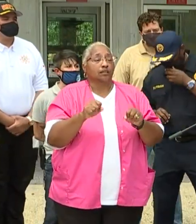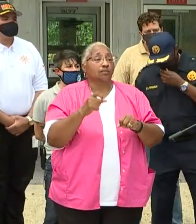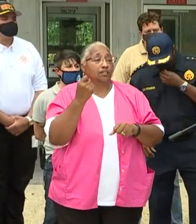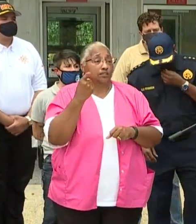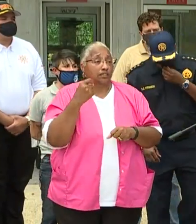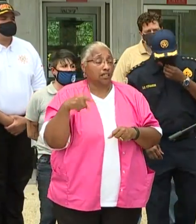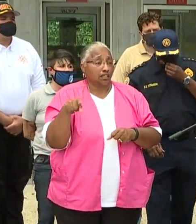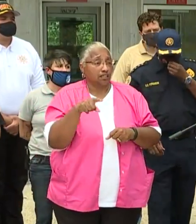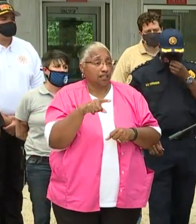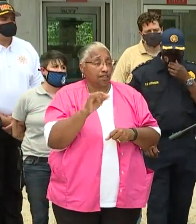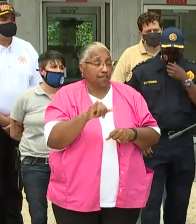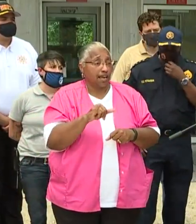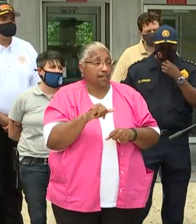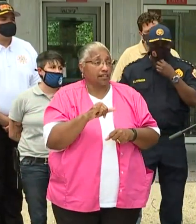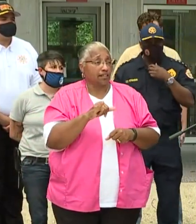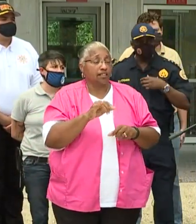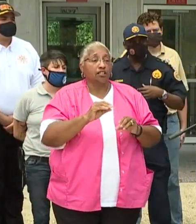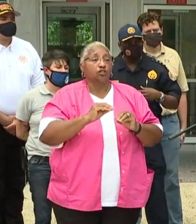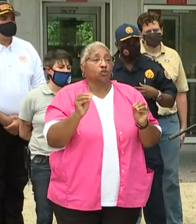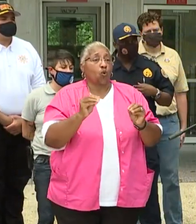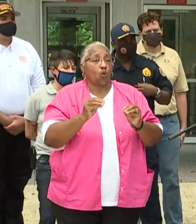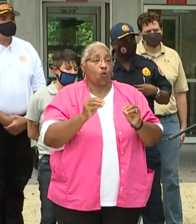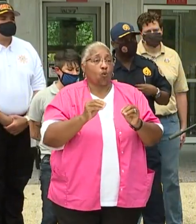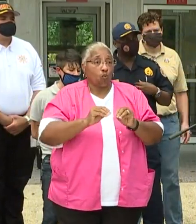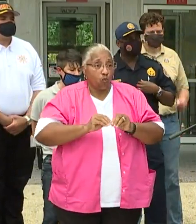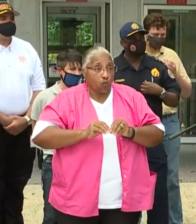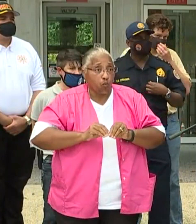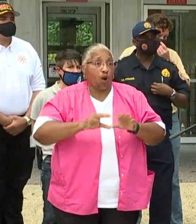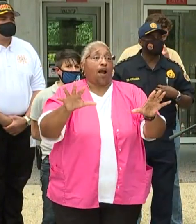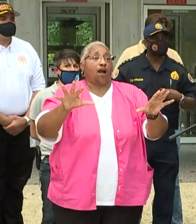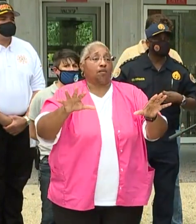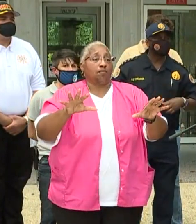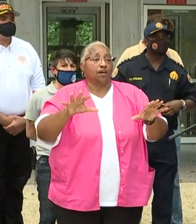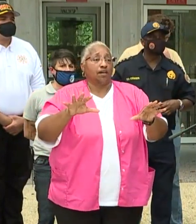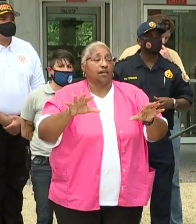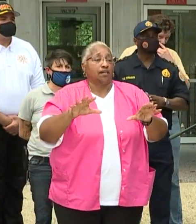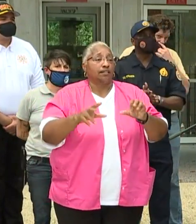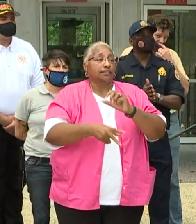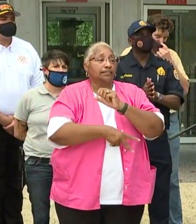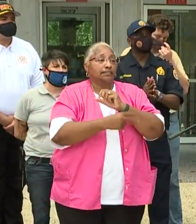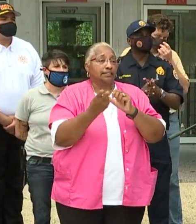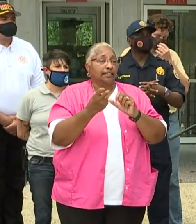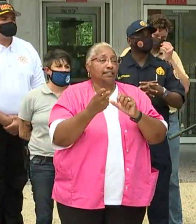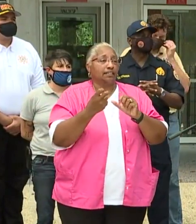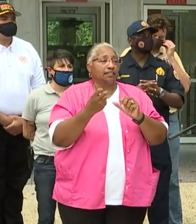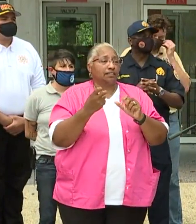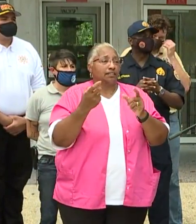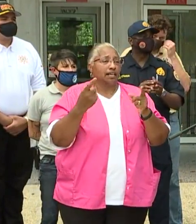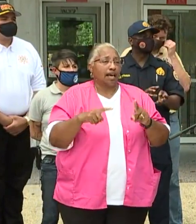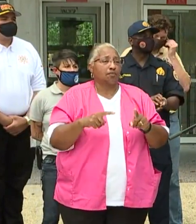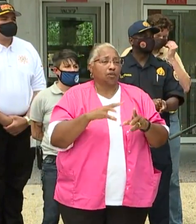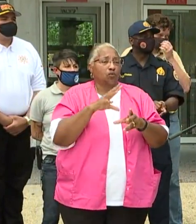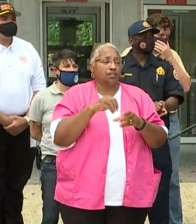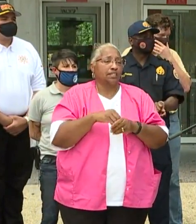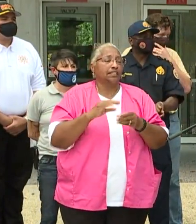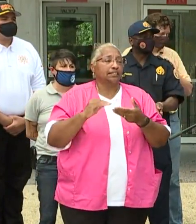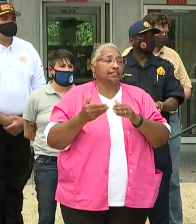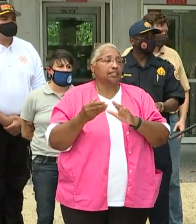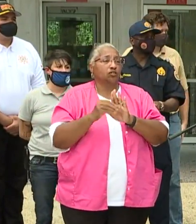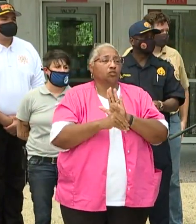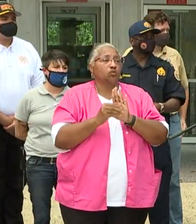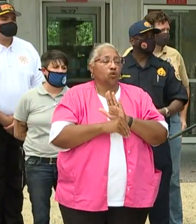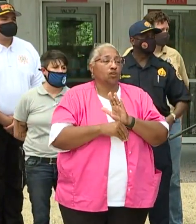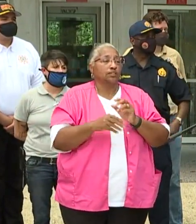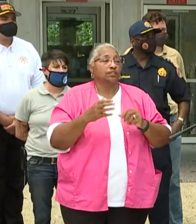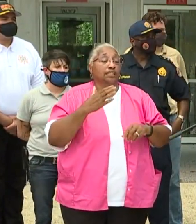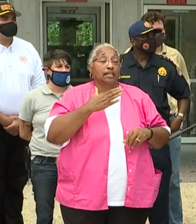straight. There is no widespread looting operation going on throughout the city of New Orleans. And my directive